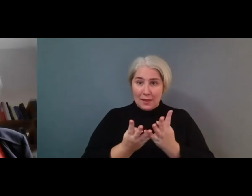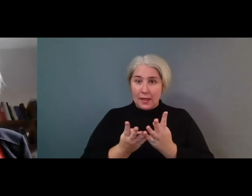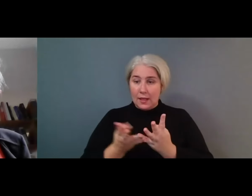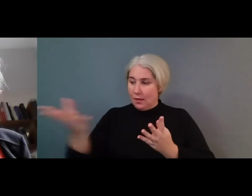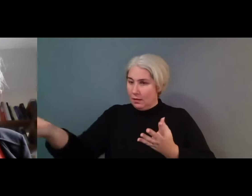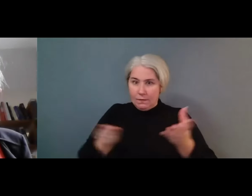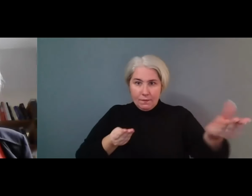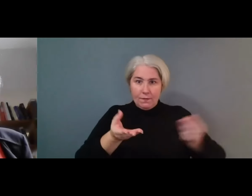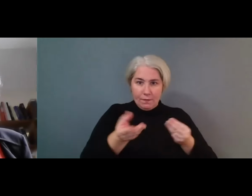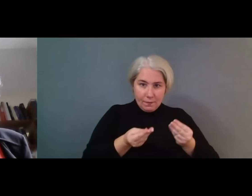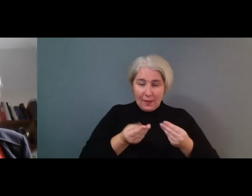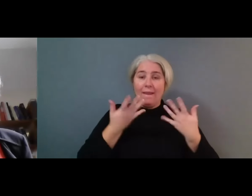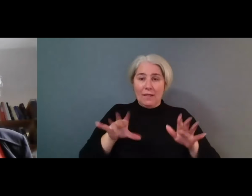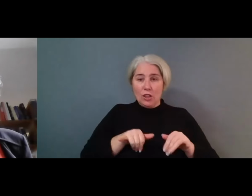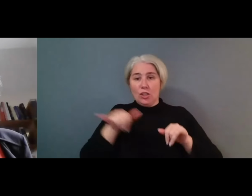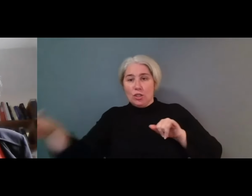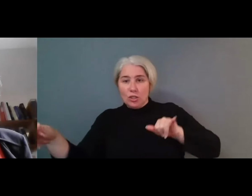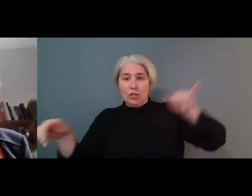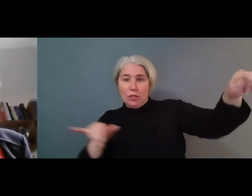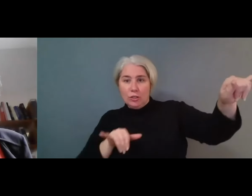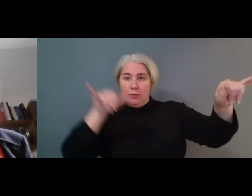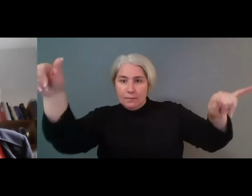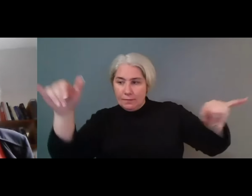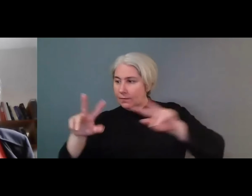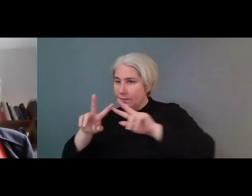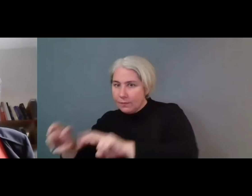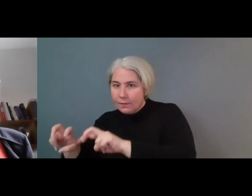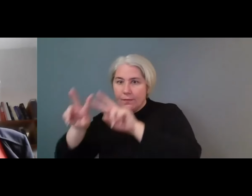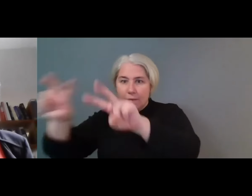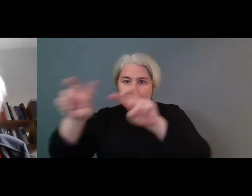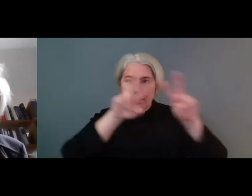of grave and systemic violation of human rights